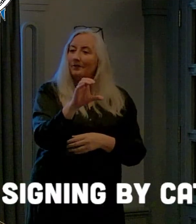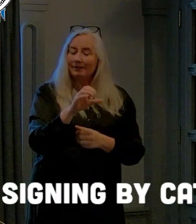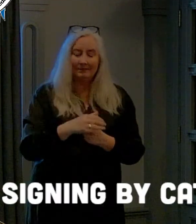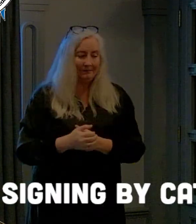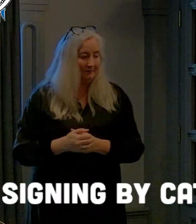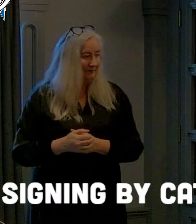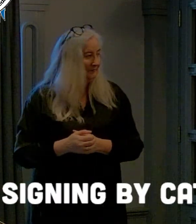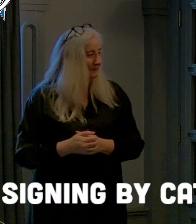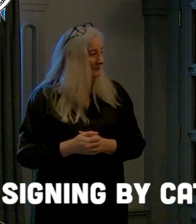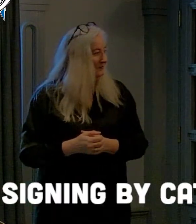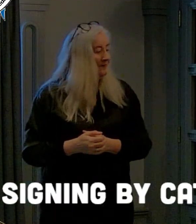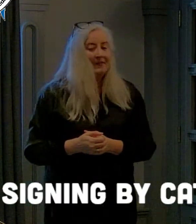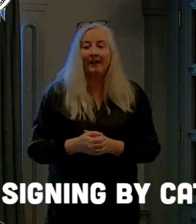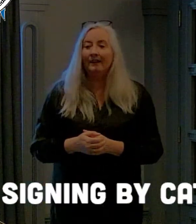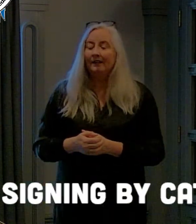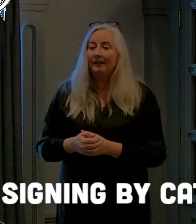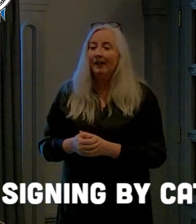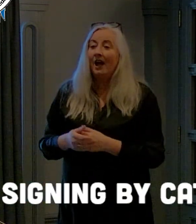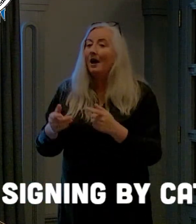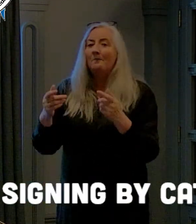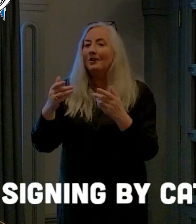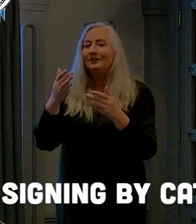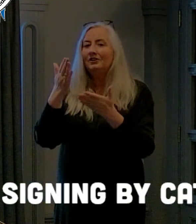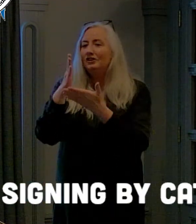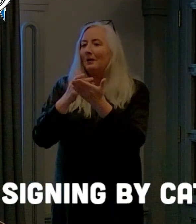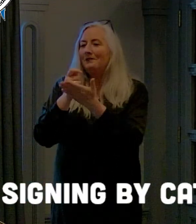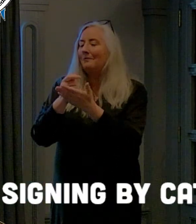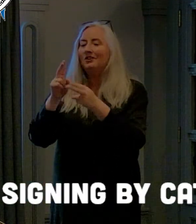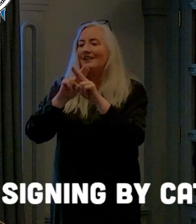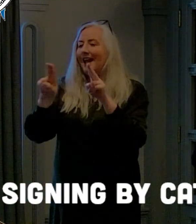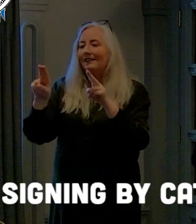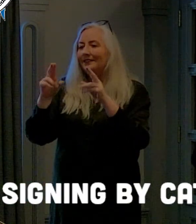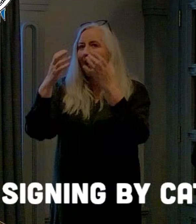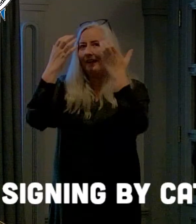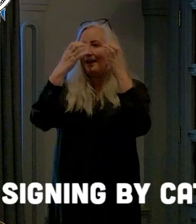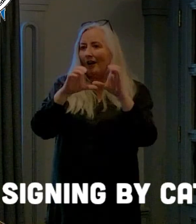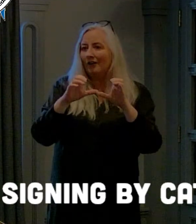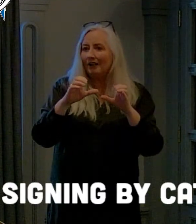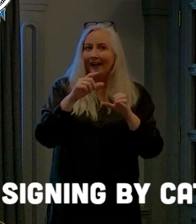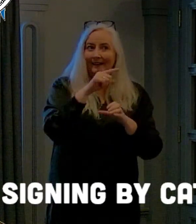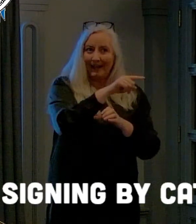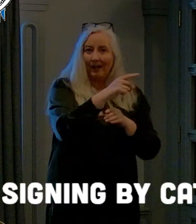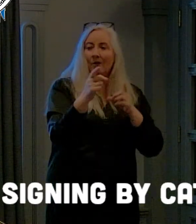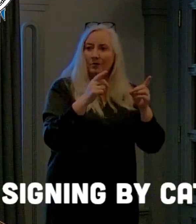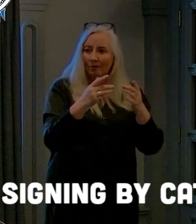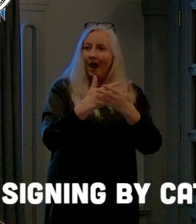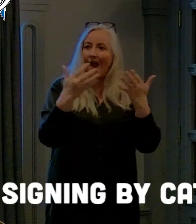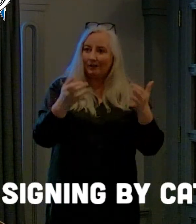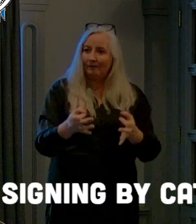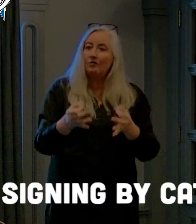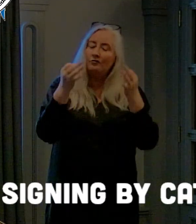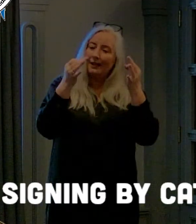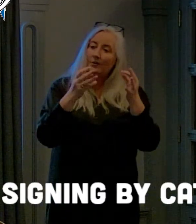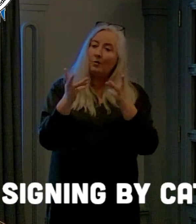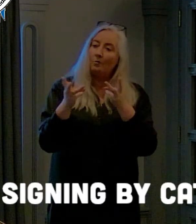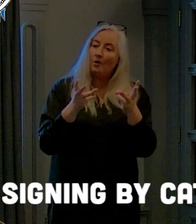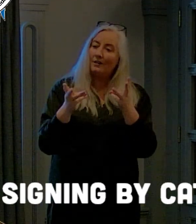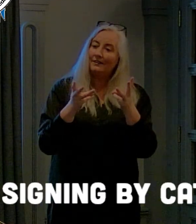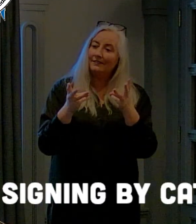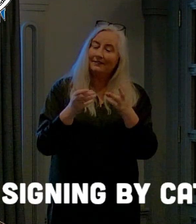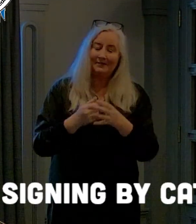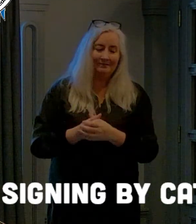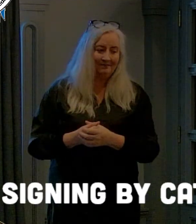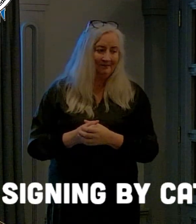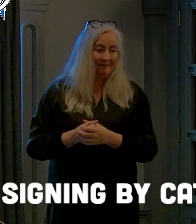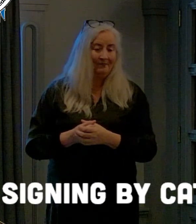actually they don't get enough acknowledgement for all the great work that they're doing. It's great that actually as